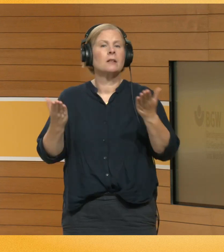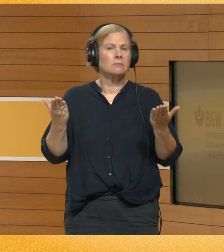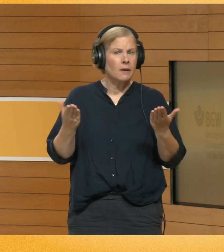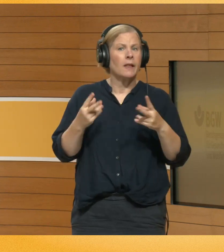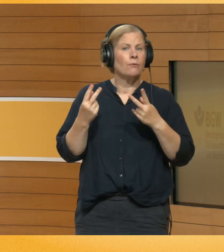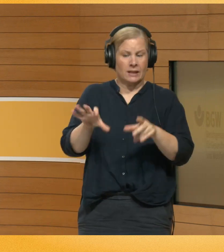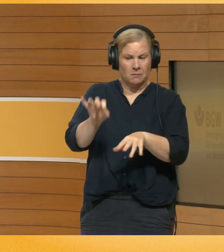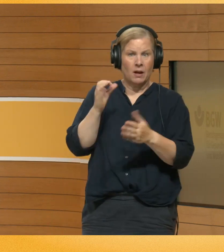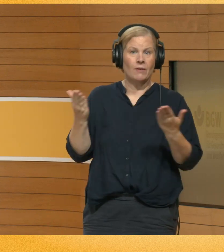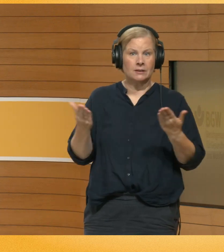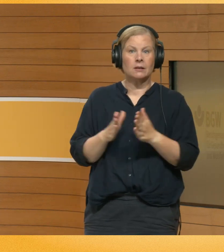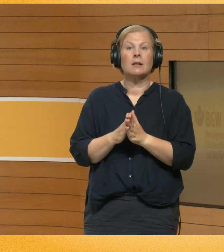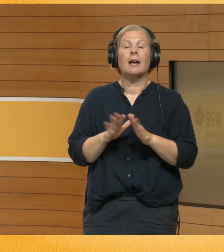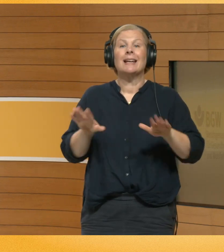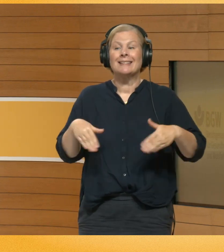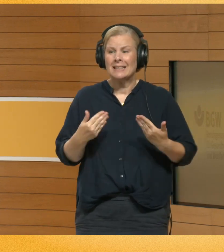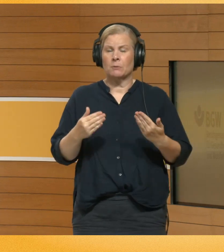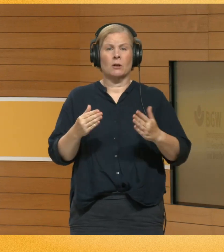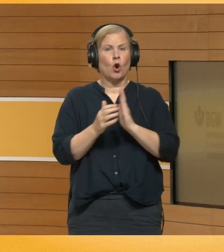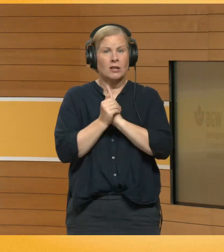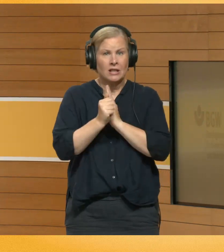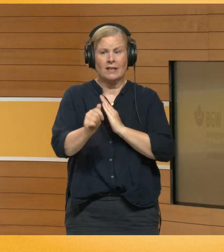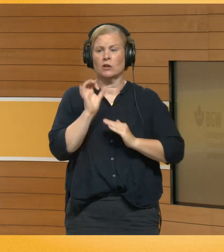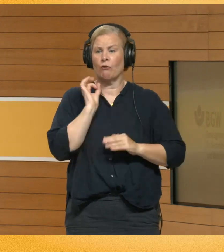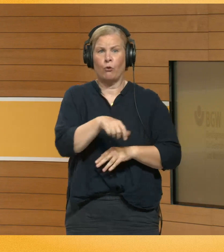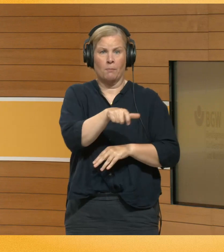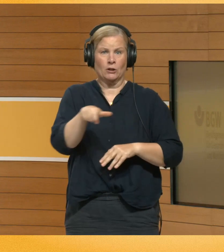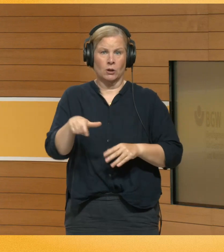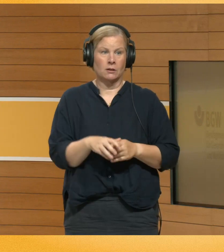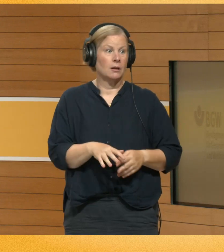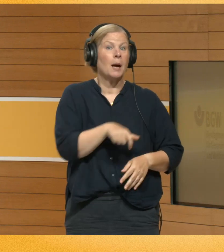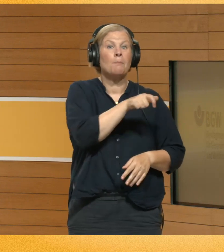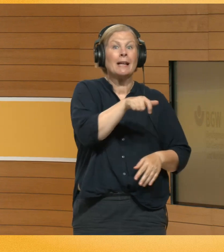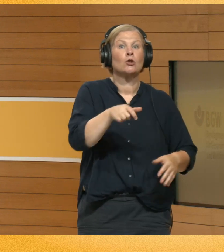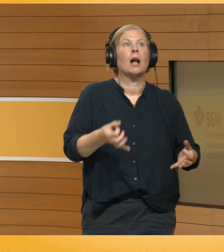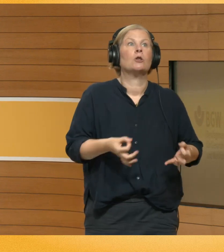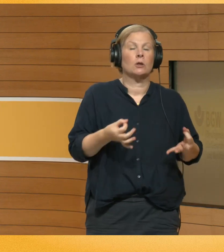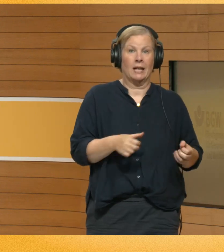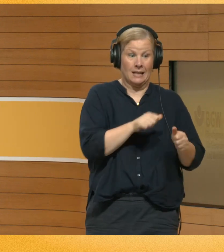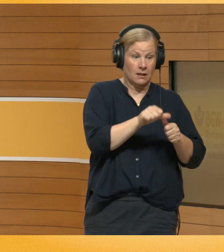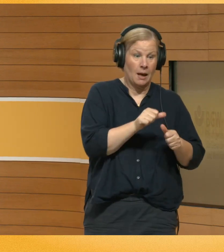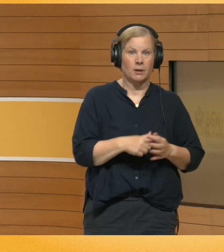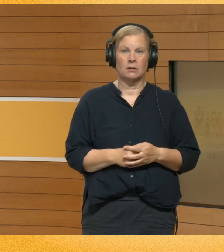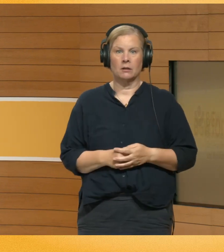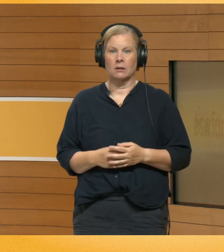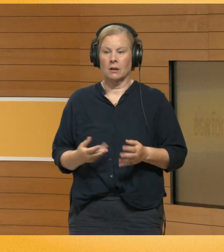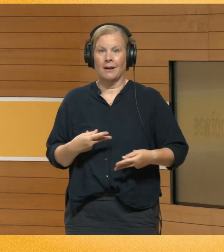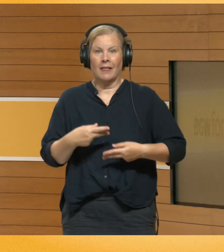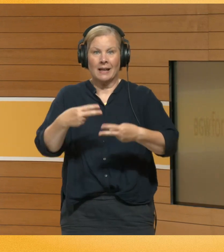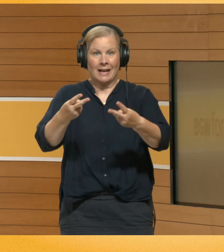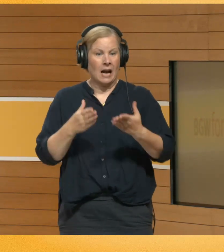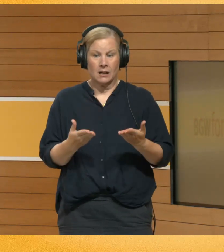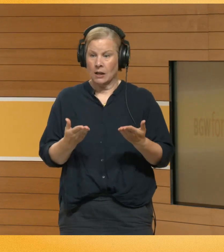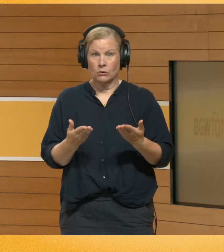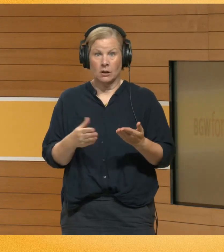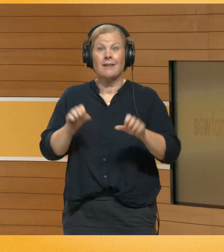enough staff. Facilities were not accommodated to help all these bodies, and at the same time,